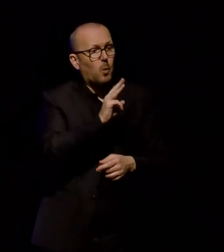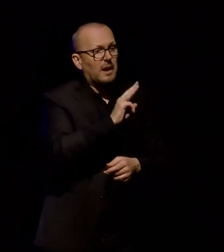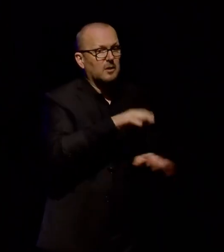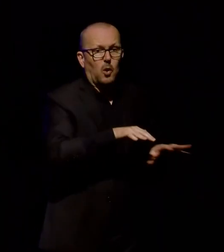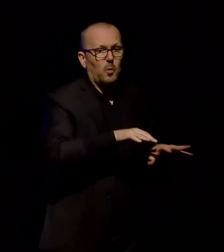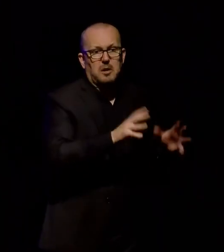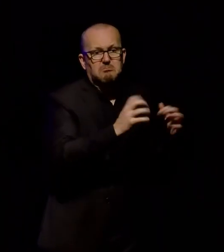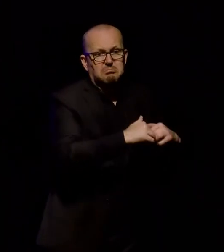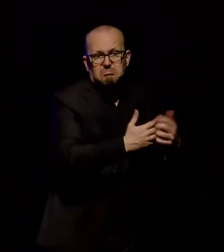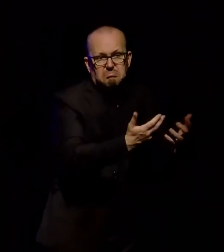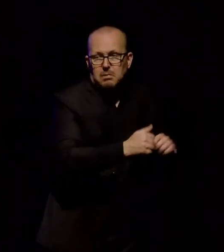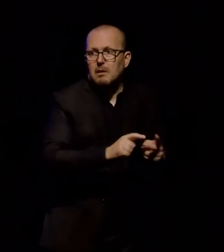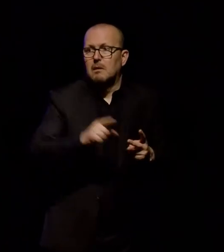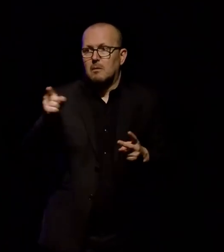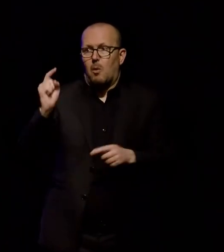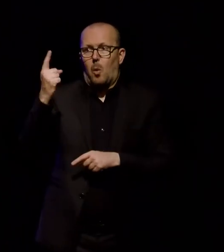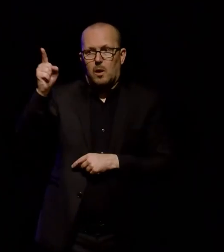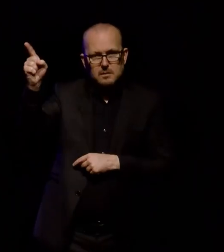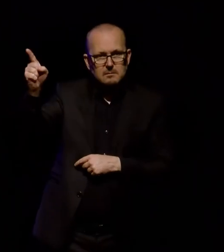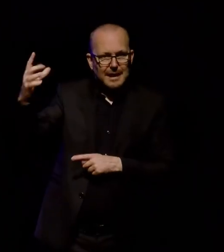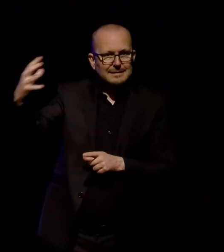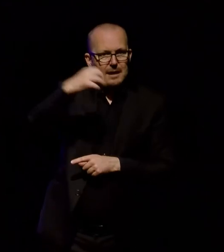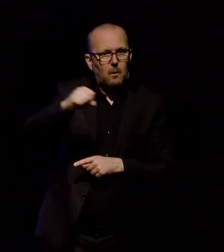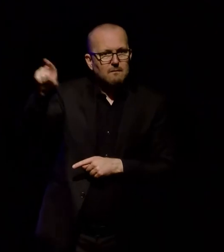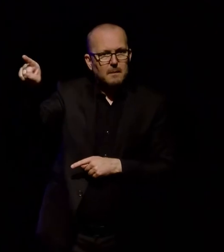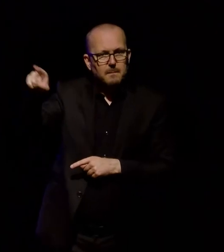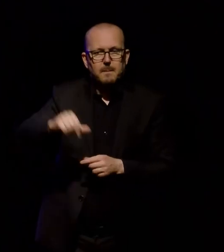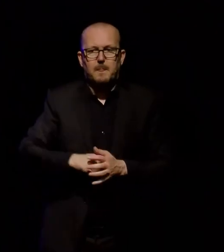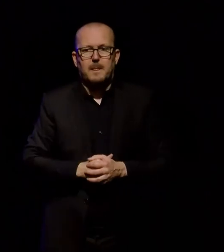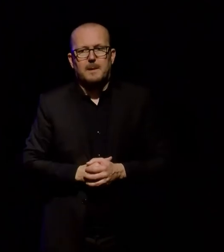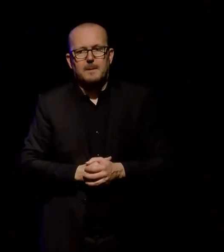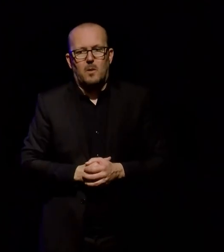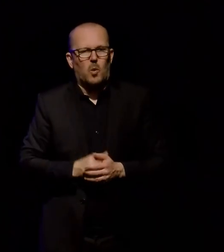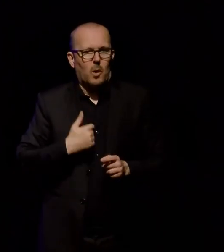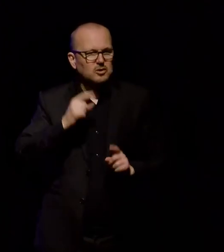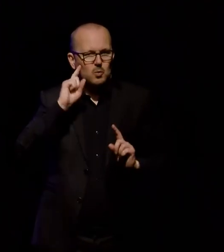disaster. Although I'm not sure I'll worry about that, because I'll probably not be here.